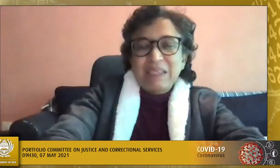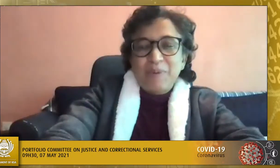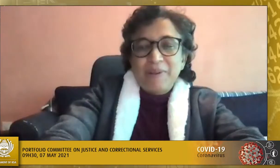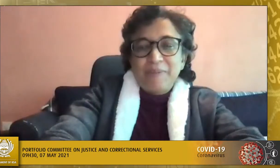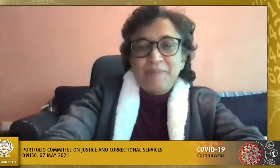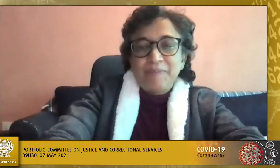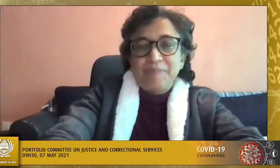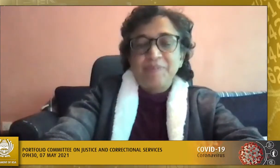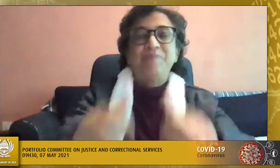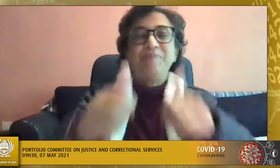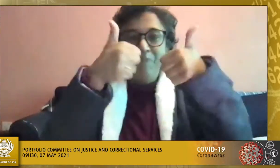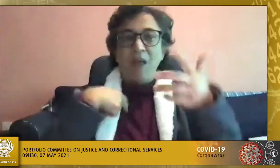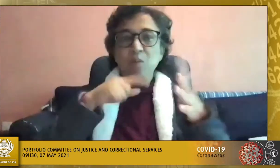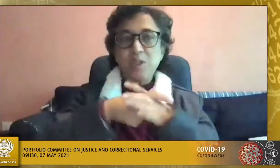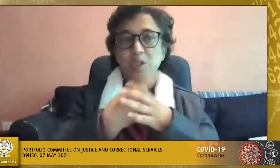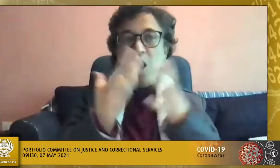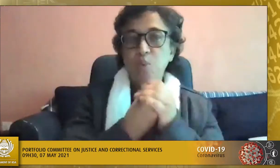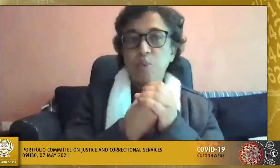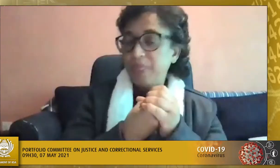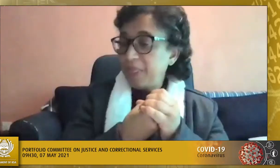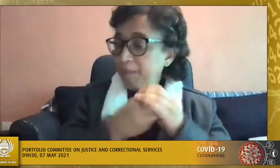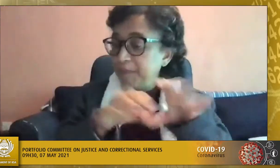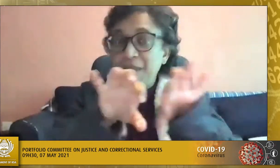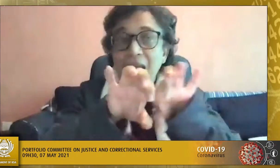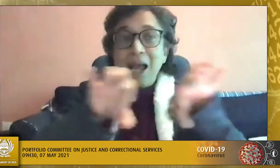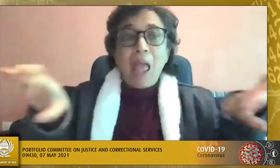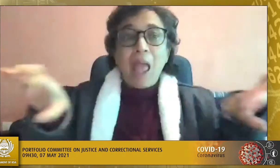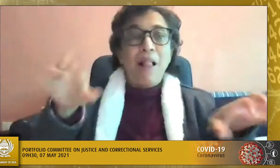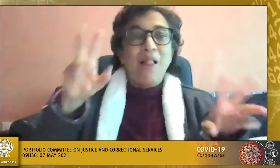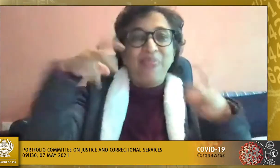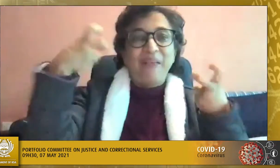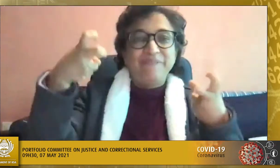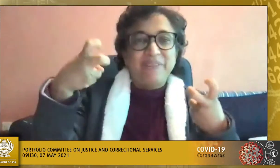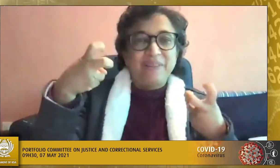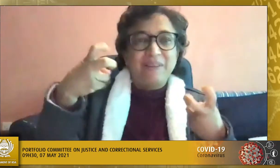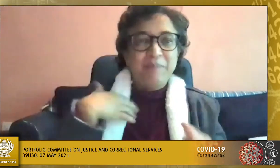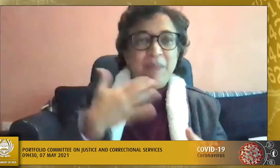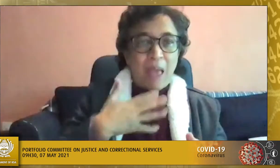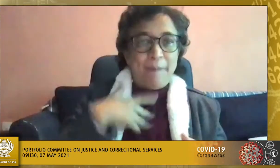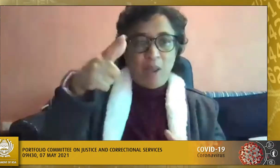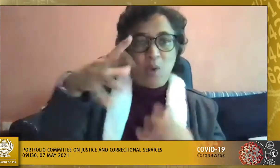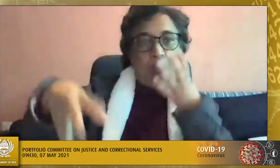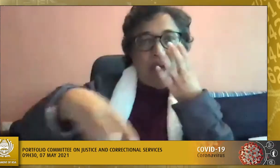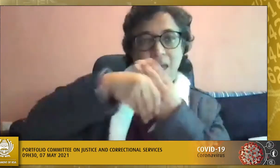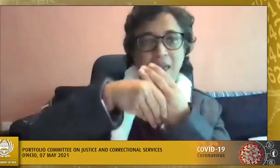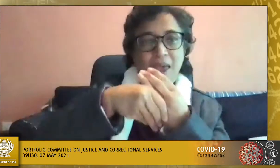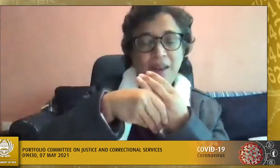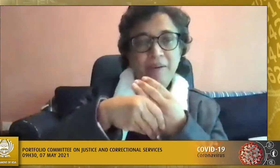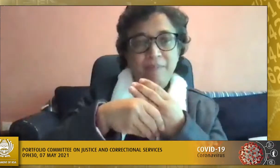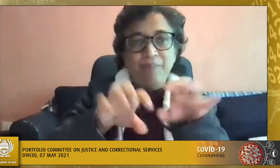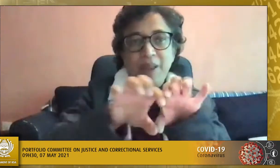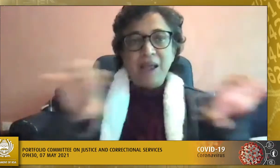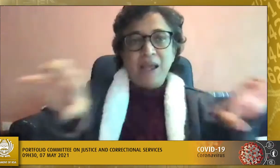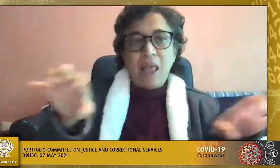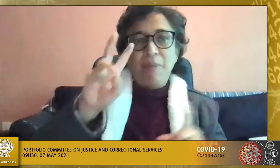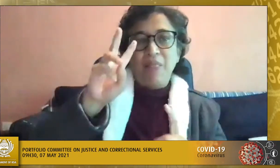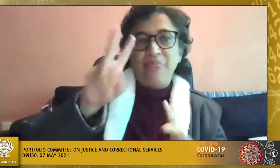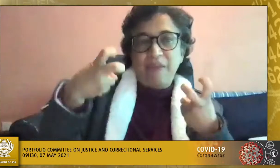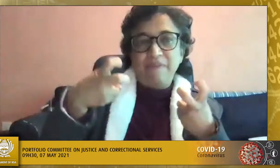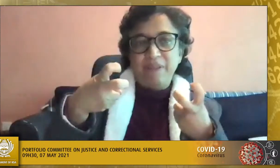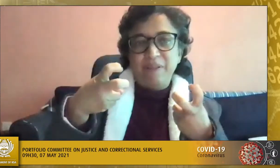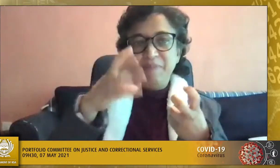for the presentation and I would like to start with the cable theft I'm very happy